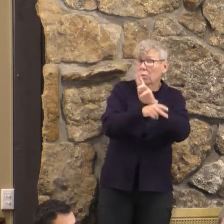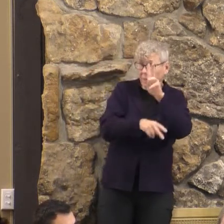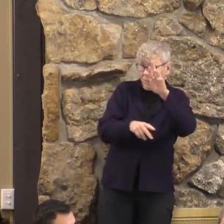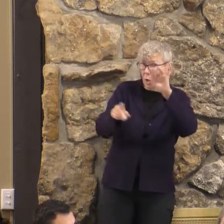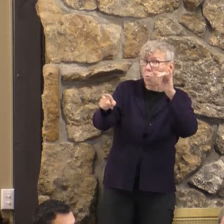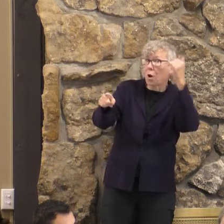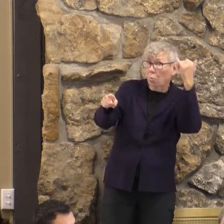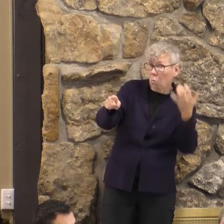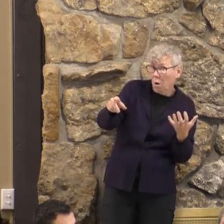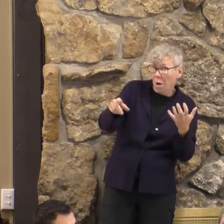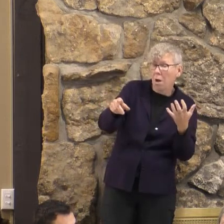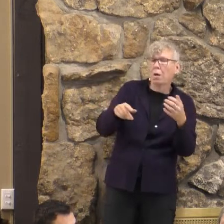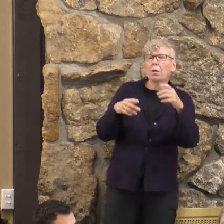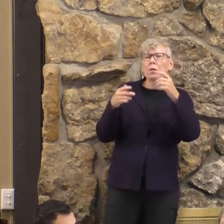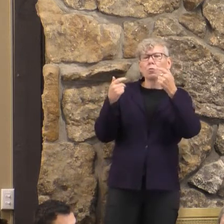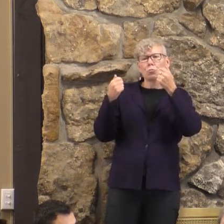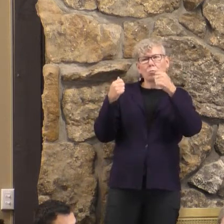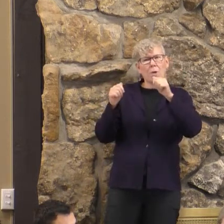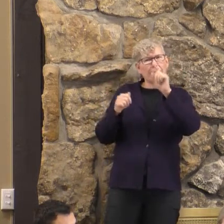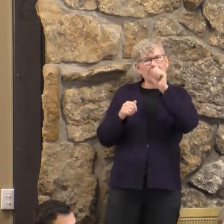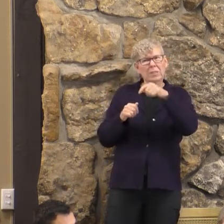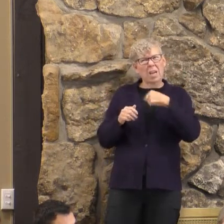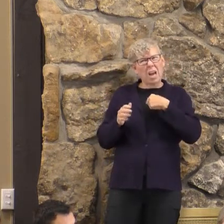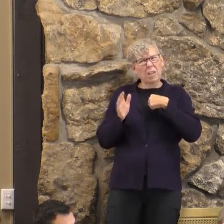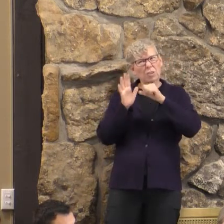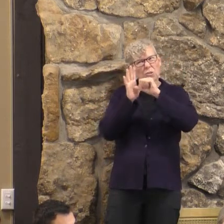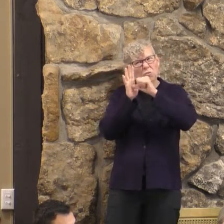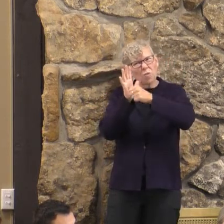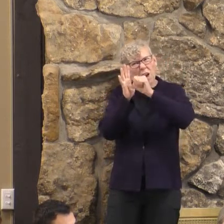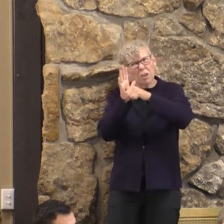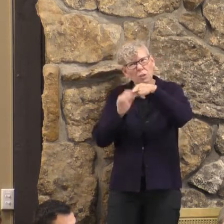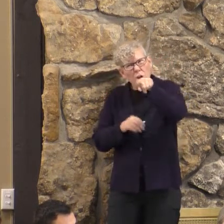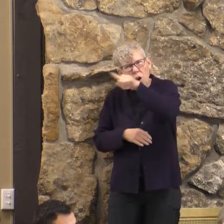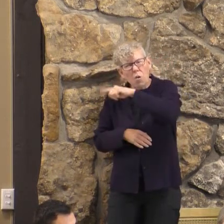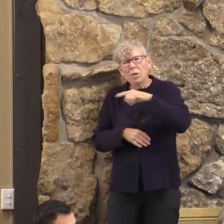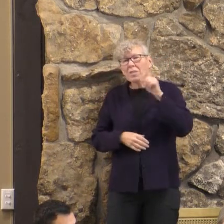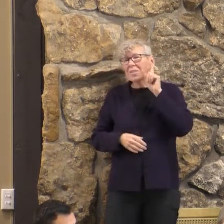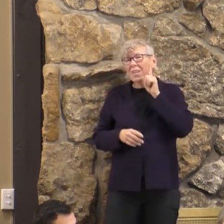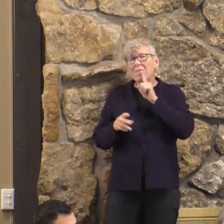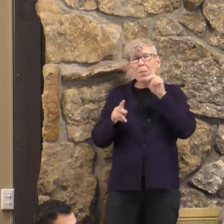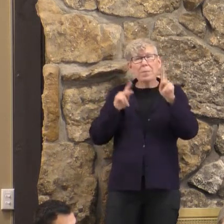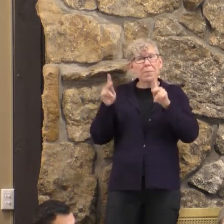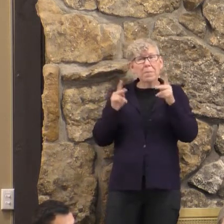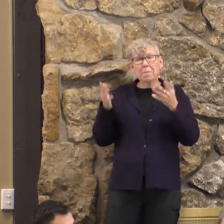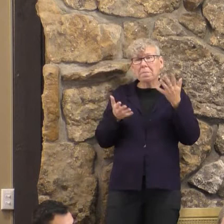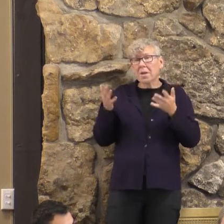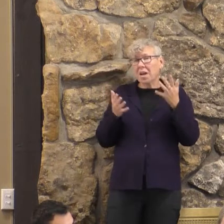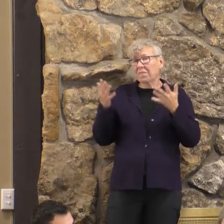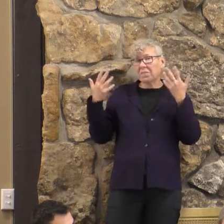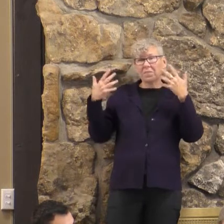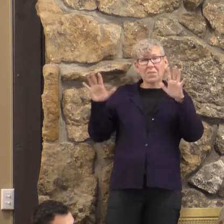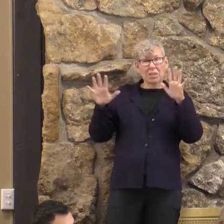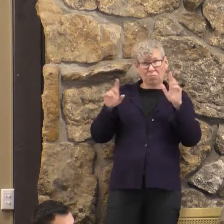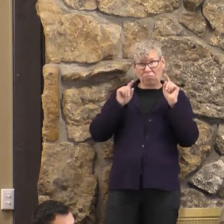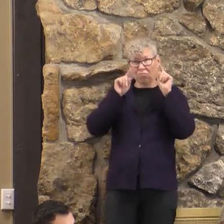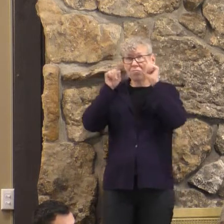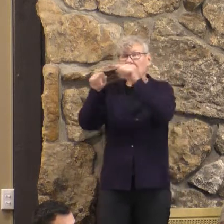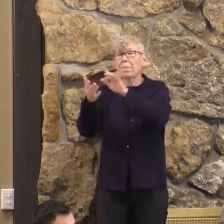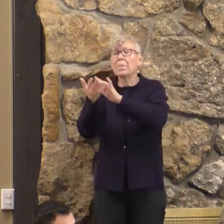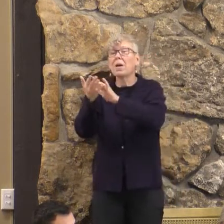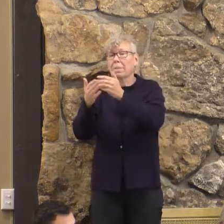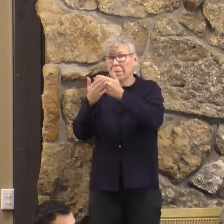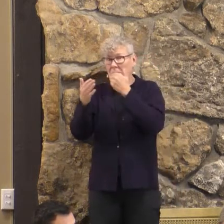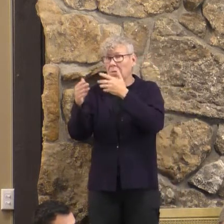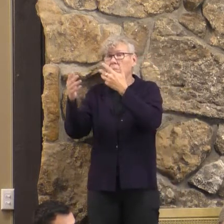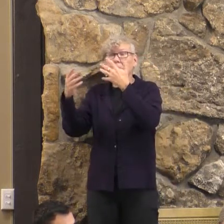even stress how often this happens, we will get calls from deaf individuals who have gone to a medical establishment. It could be one of the biggest hospitals in